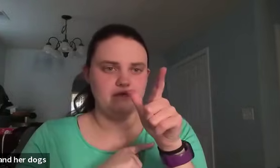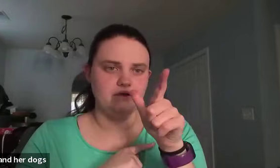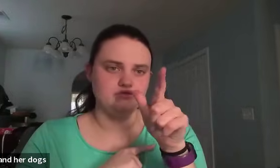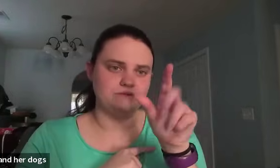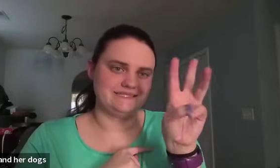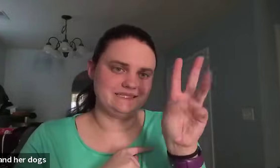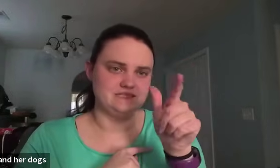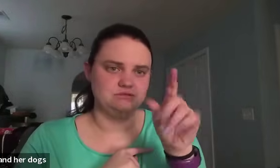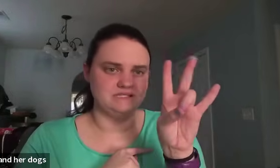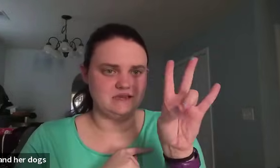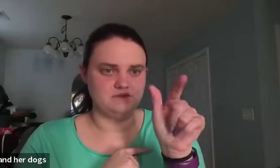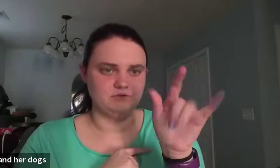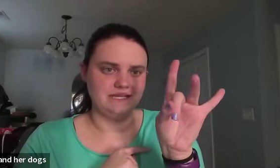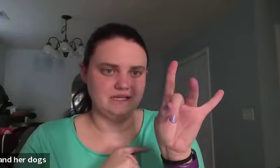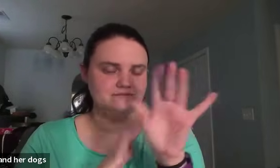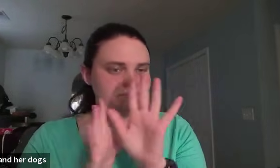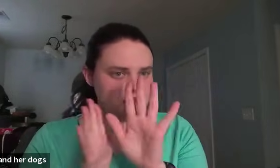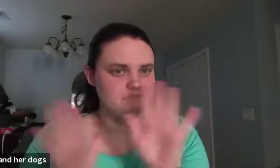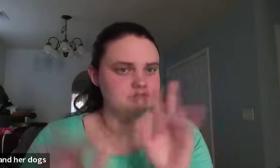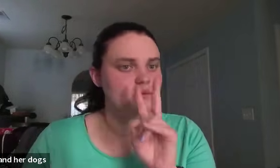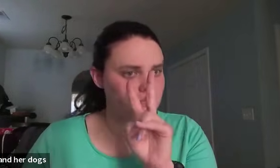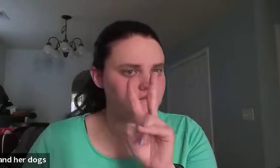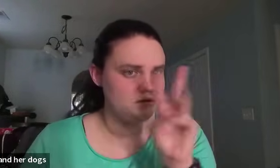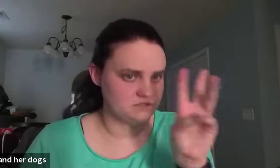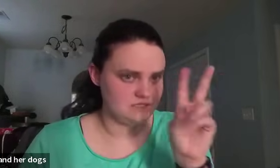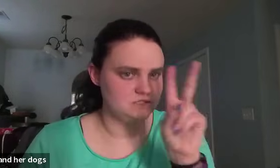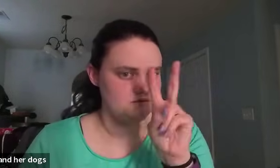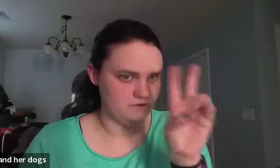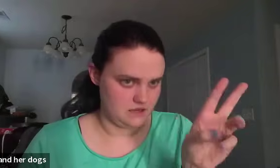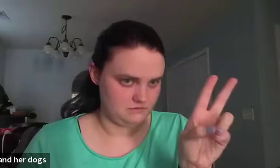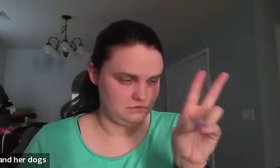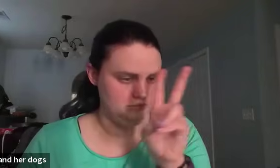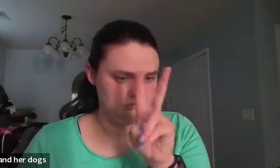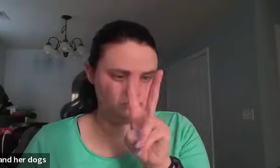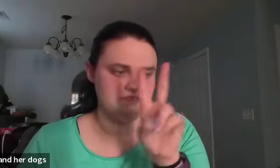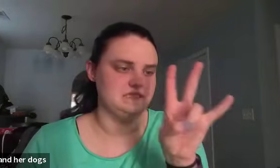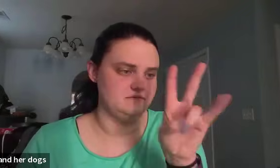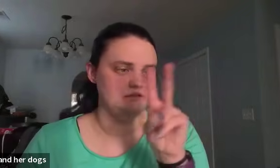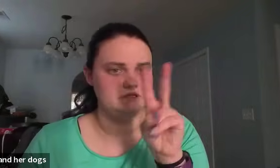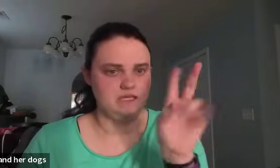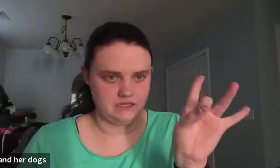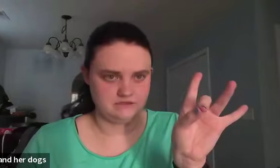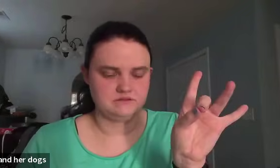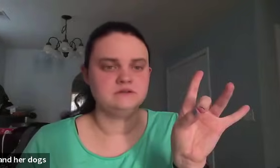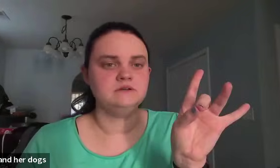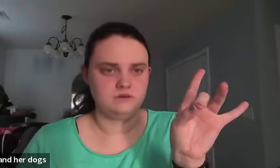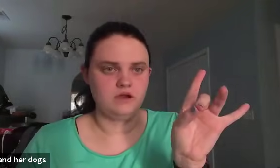that goes 26, 27, 28, that. But we're going to focus on this one for now. 27, 28.